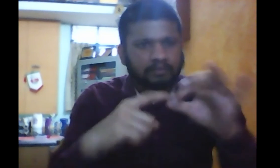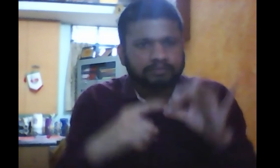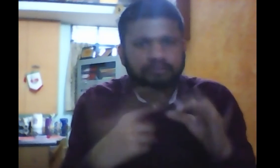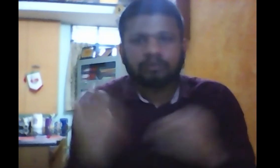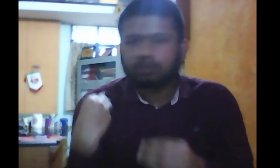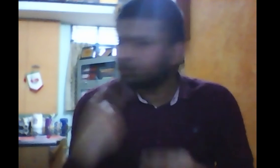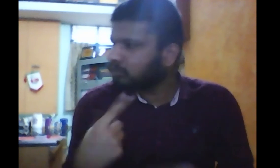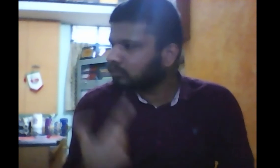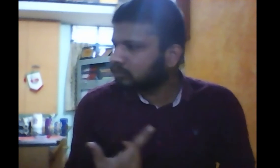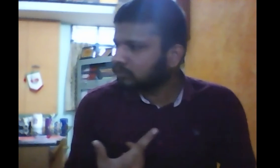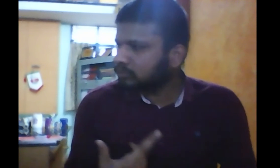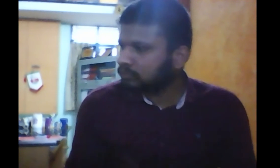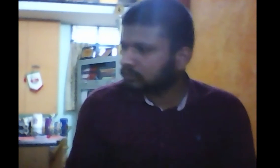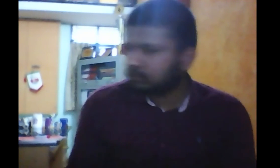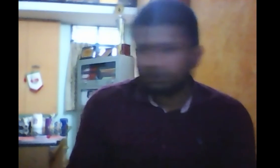Any questions?